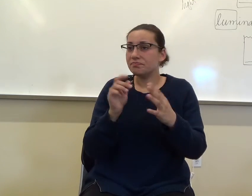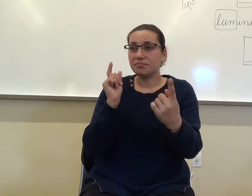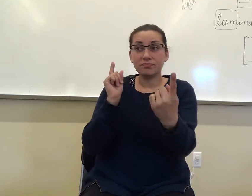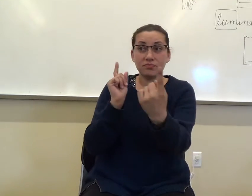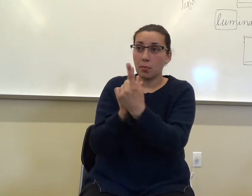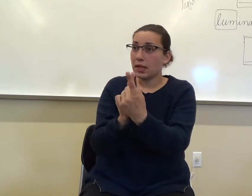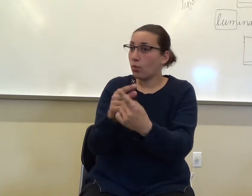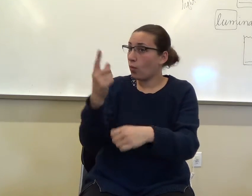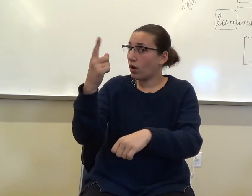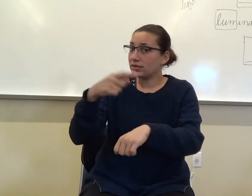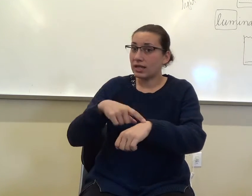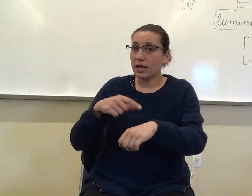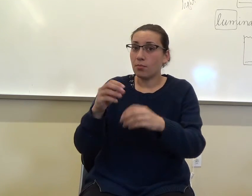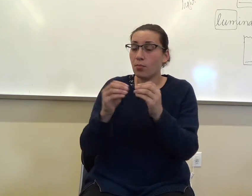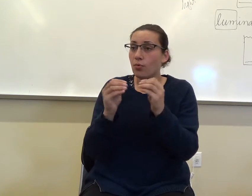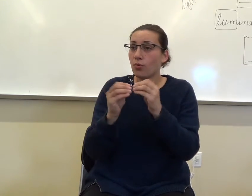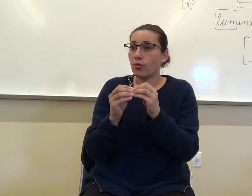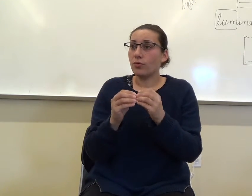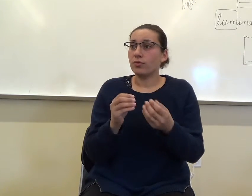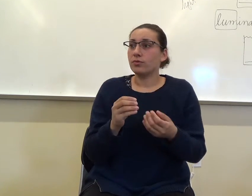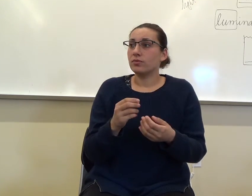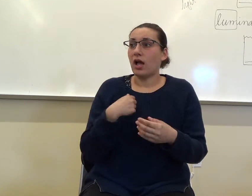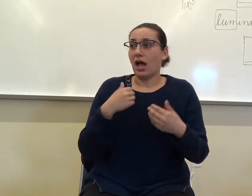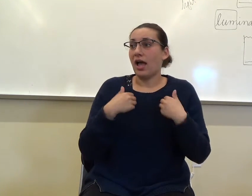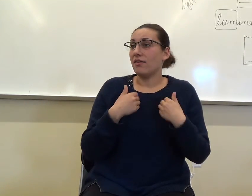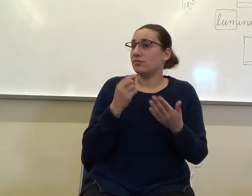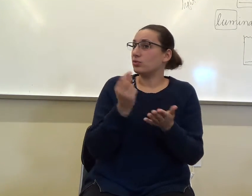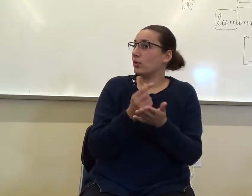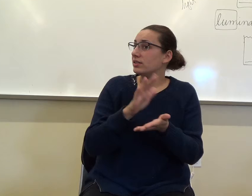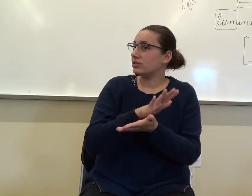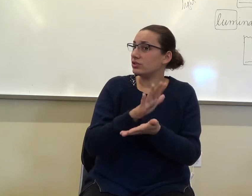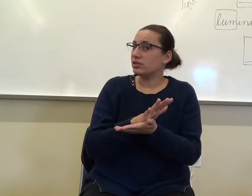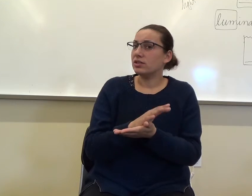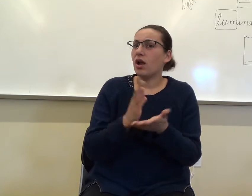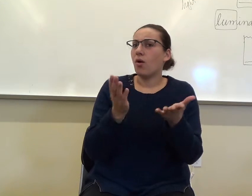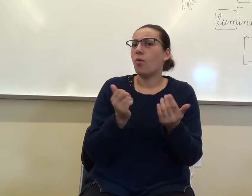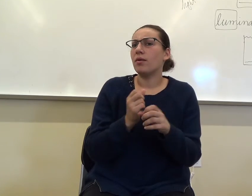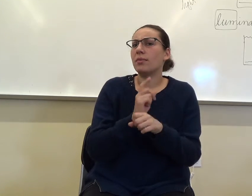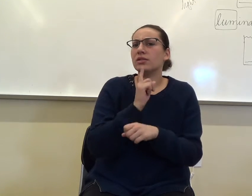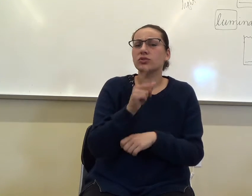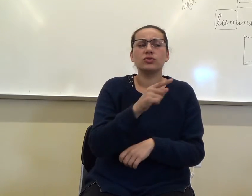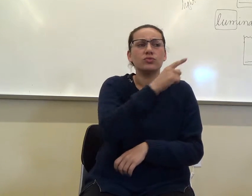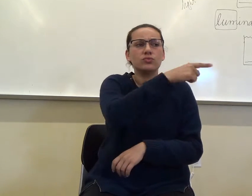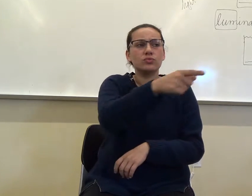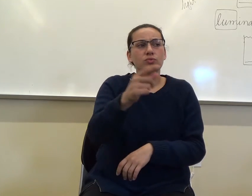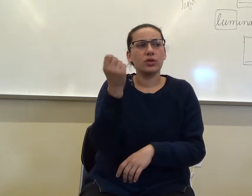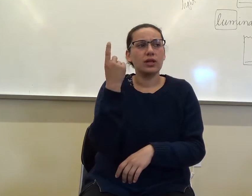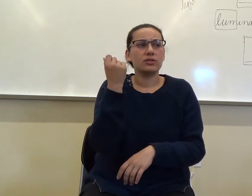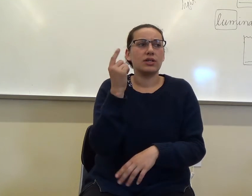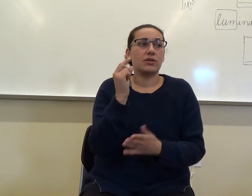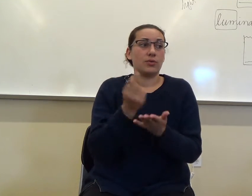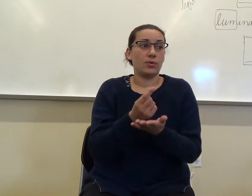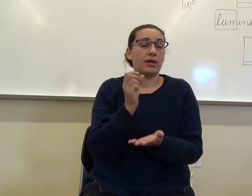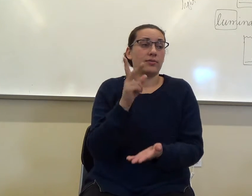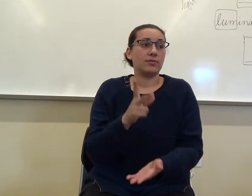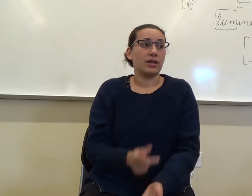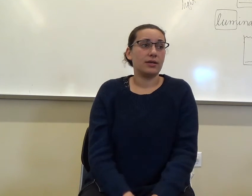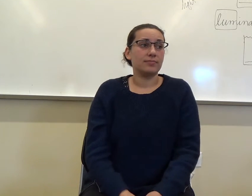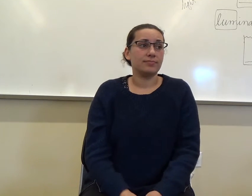will have the grade sheet. I just want to make sure people understand what their grading the class is. So I meet you, go over